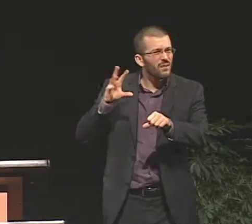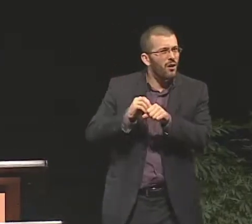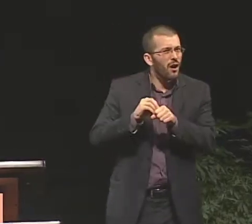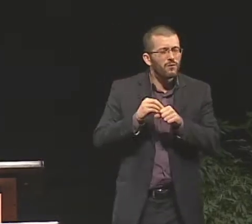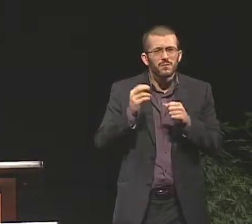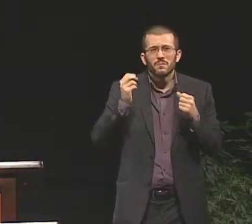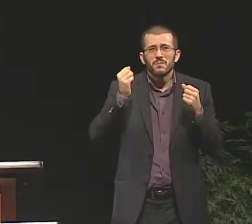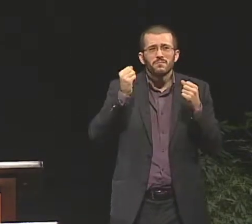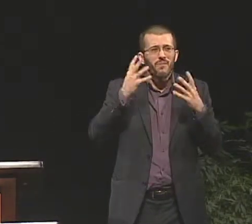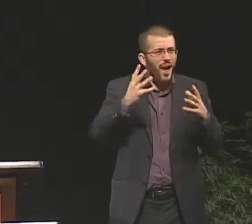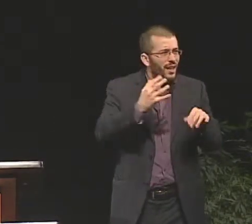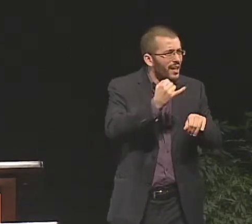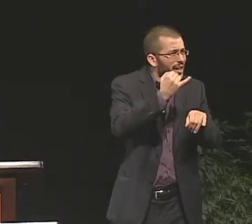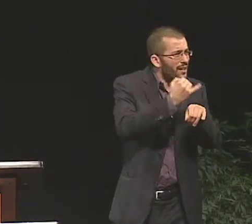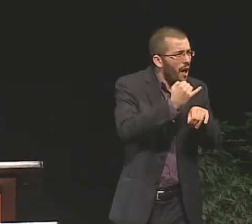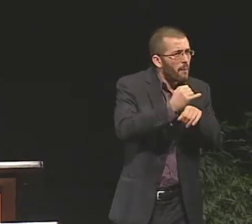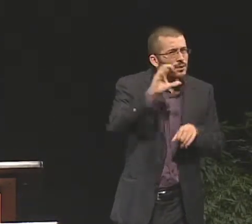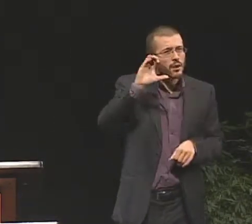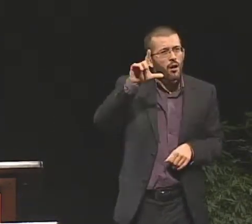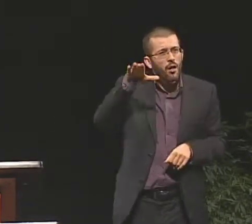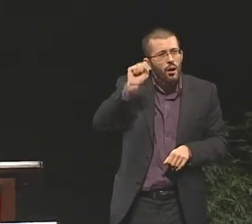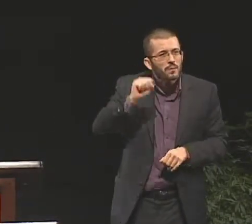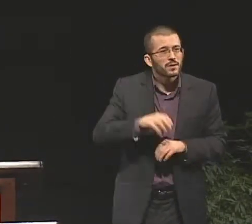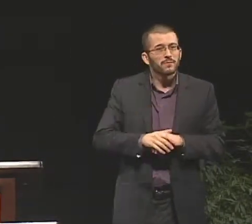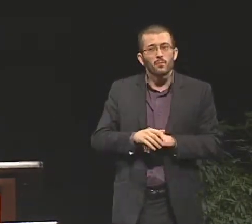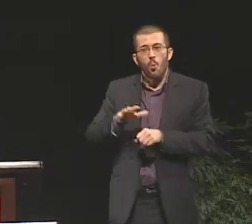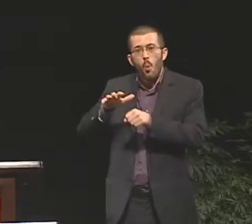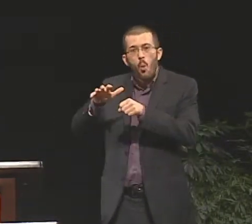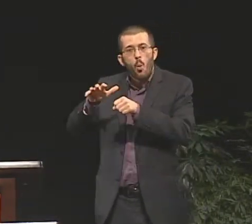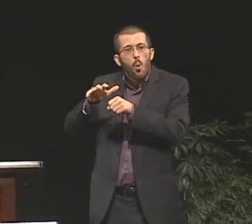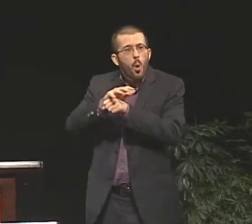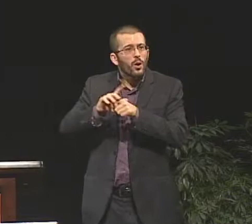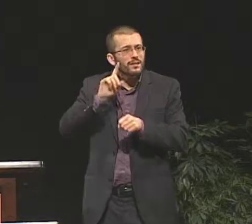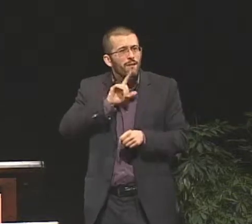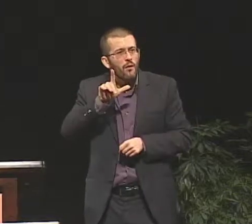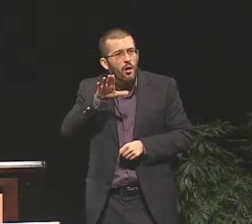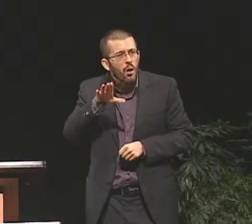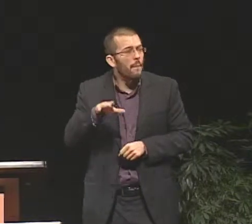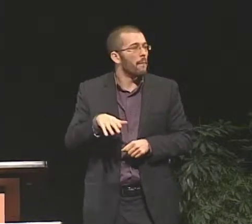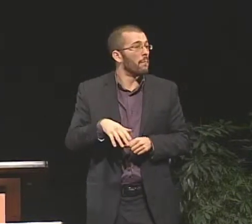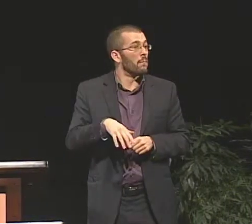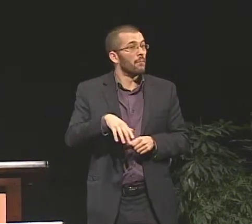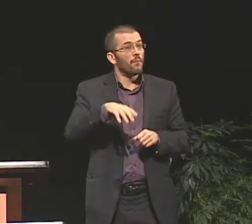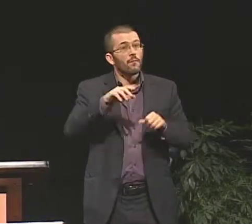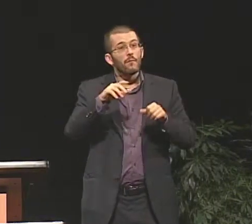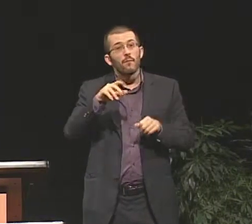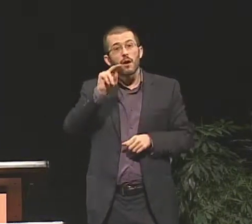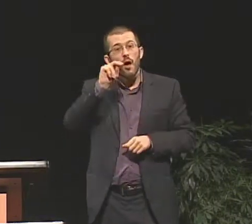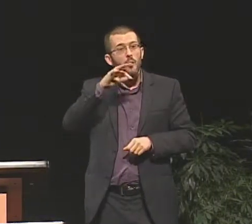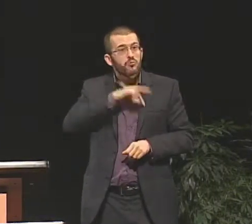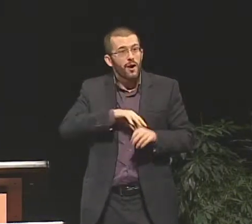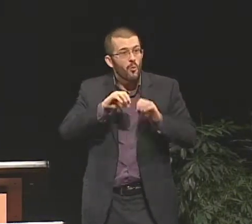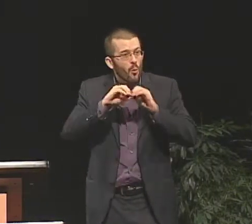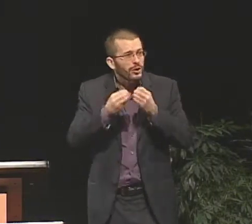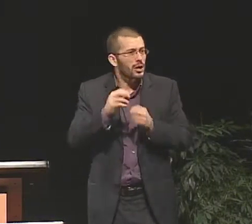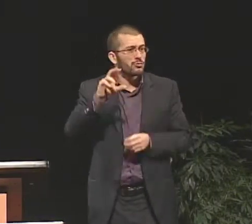We need to become involved. Deaf clubs, schools for the deaf, nonprofit organizations,